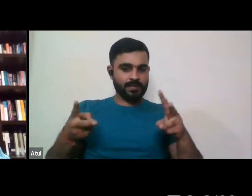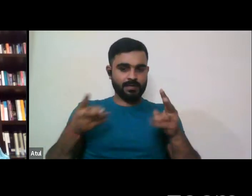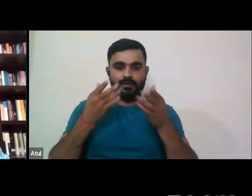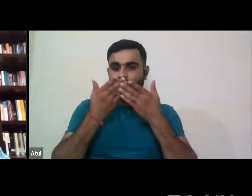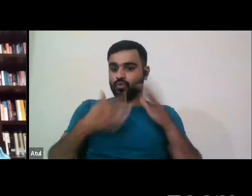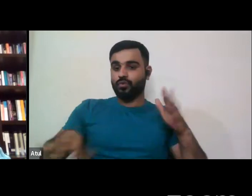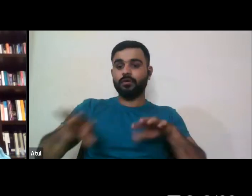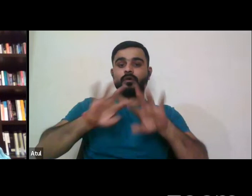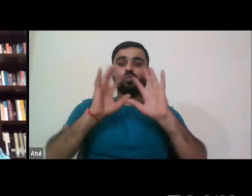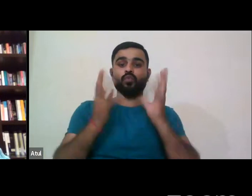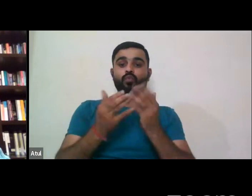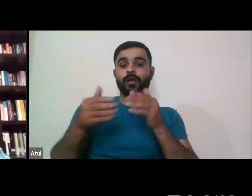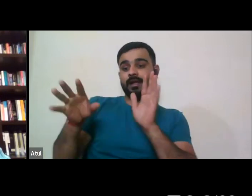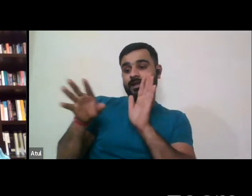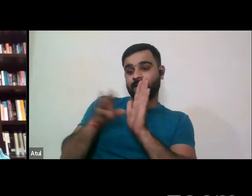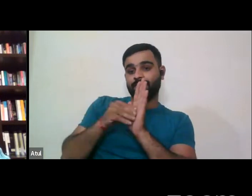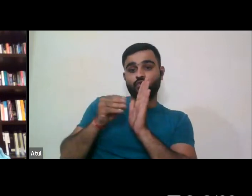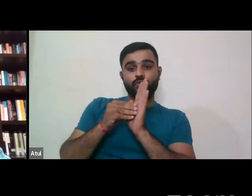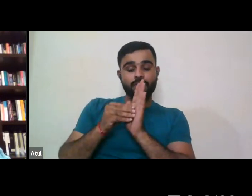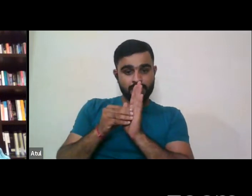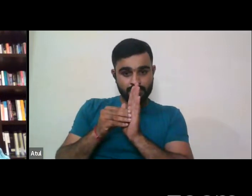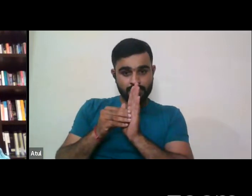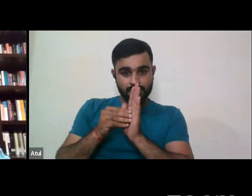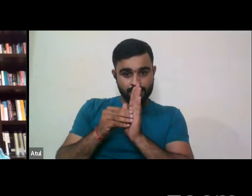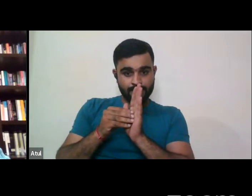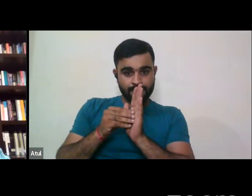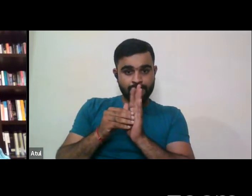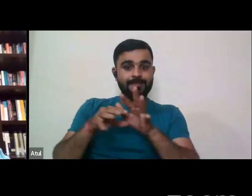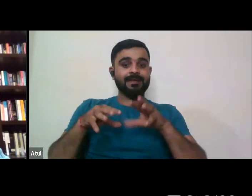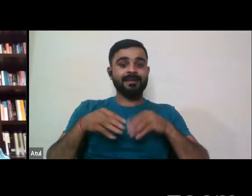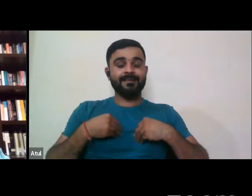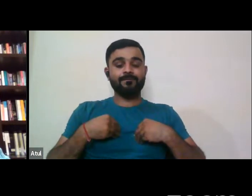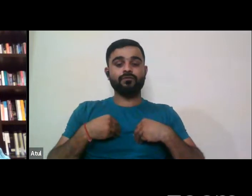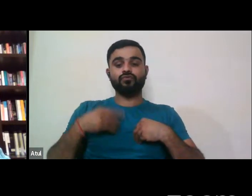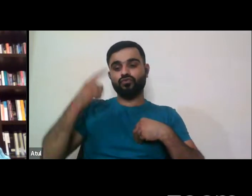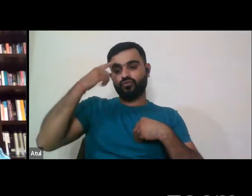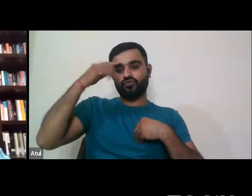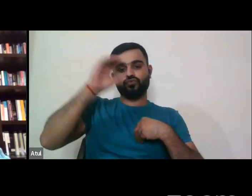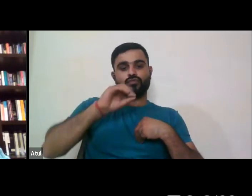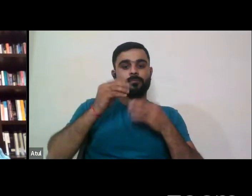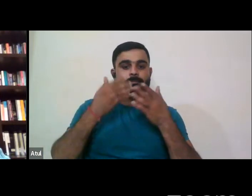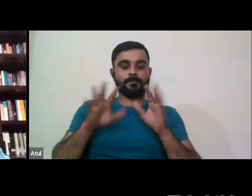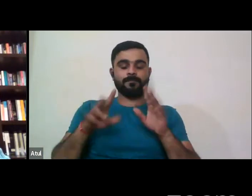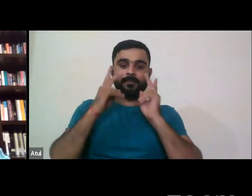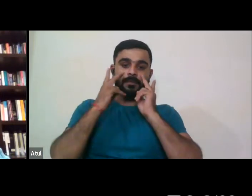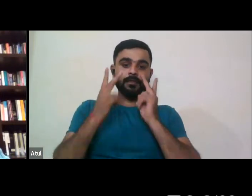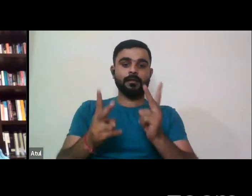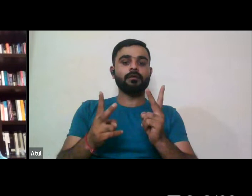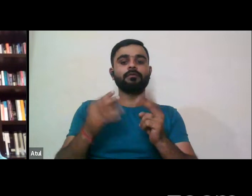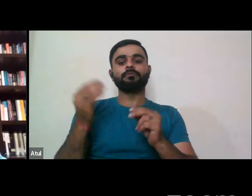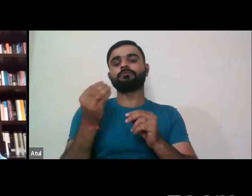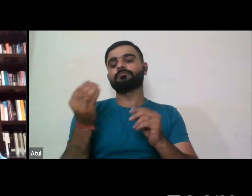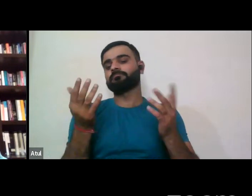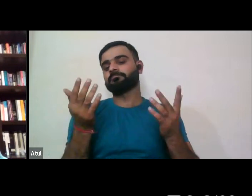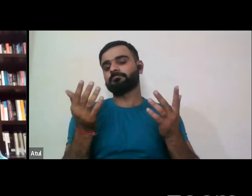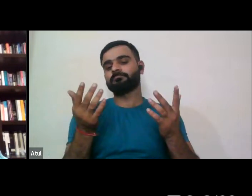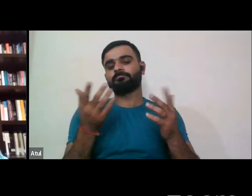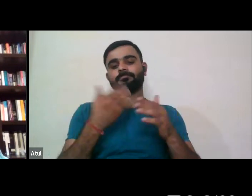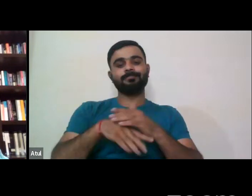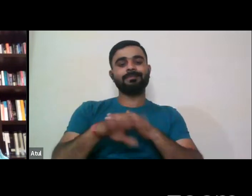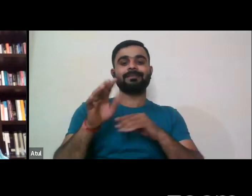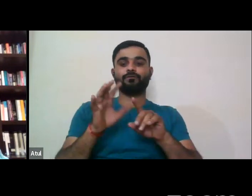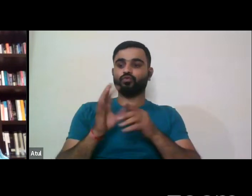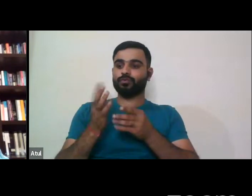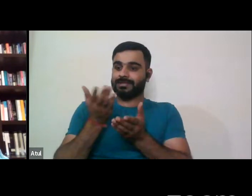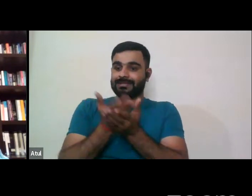every word is recorded and every word dissected out in the open. There seems to be some internal